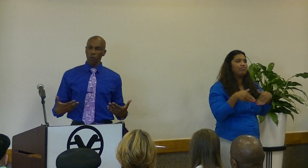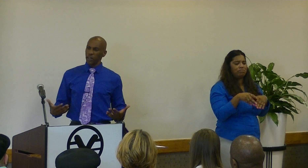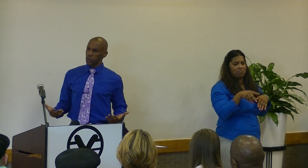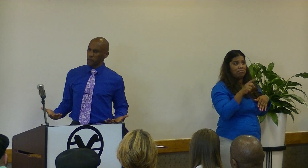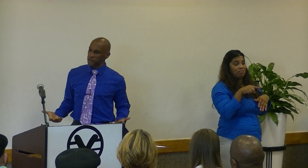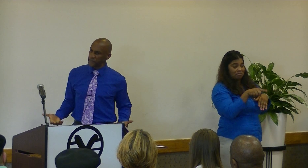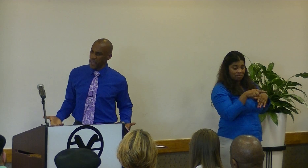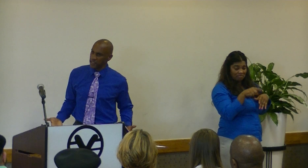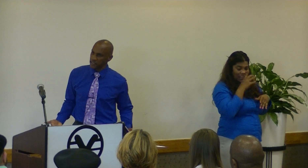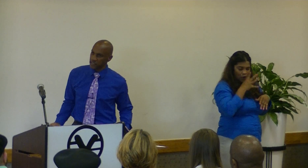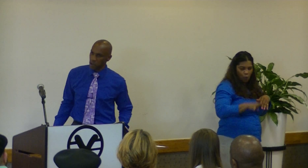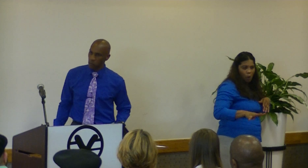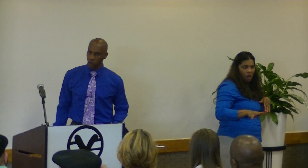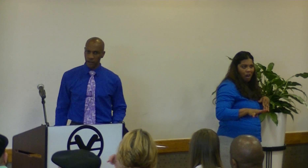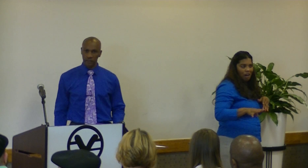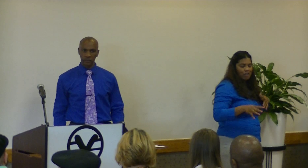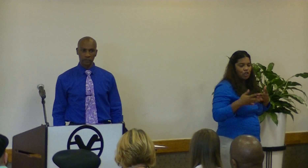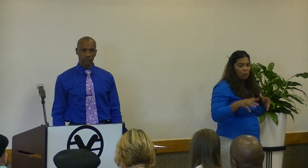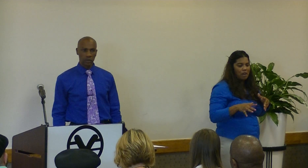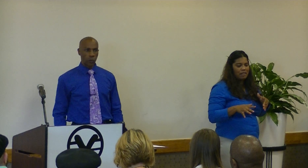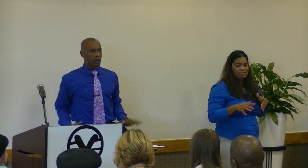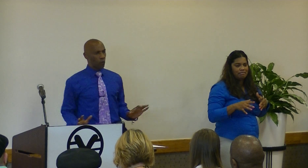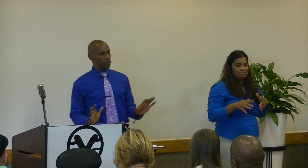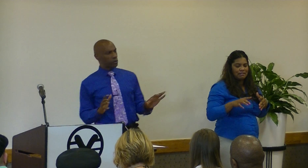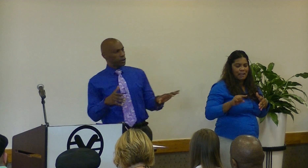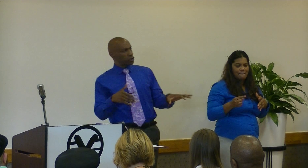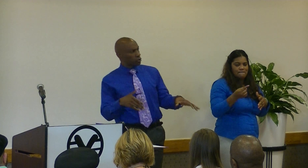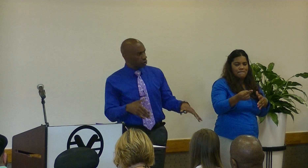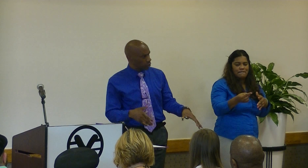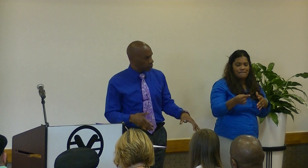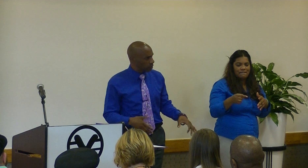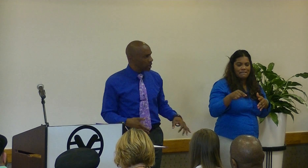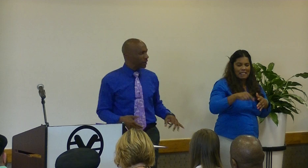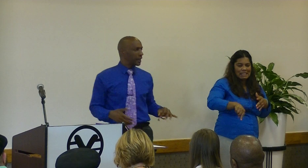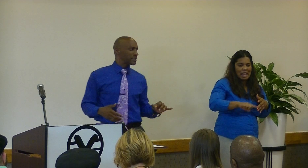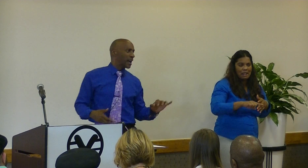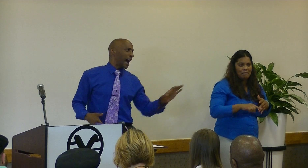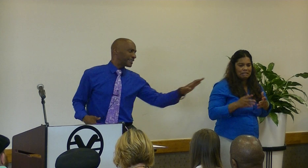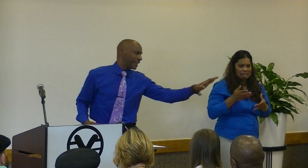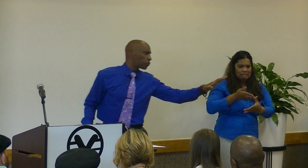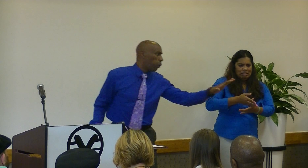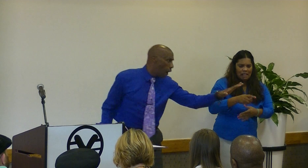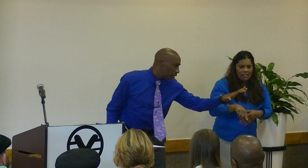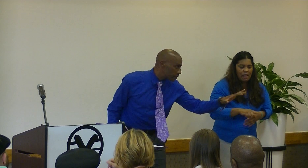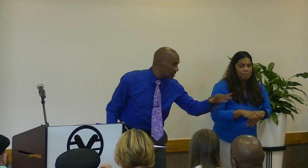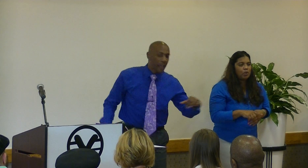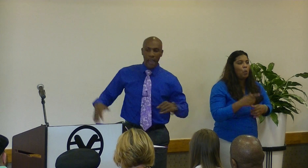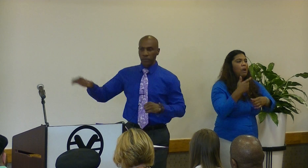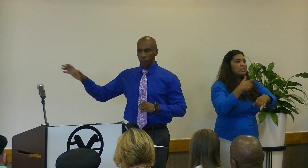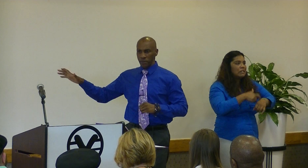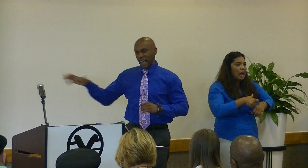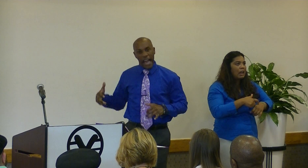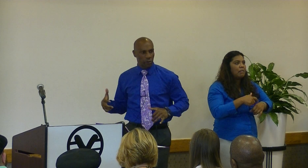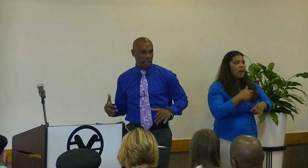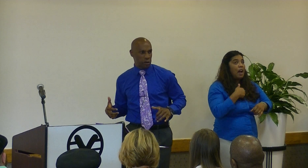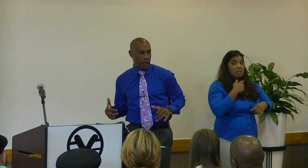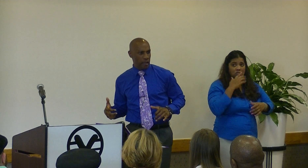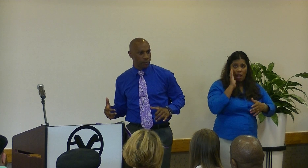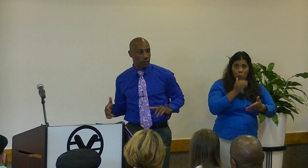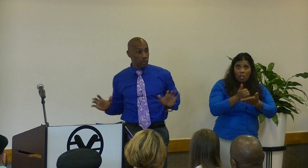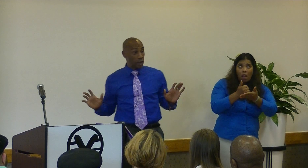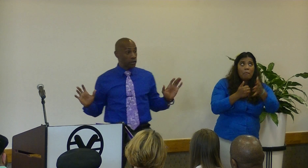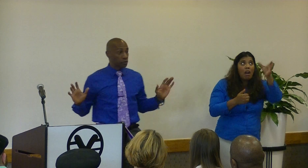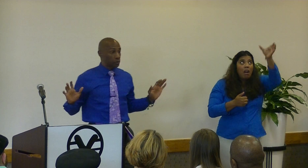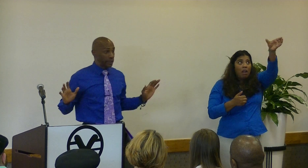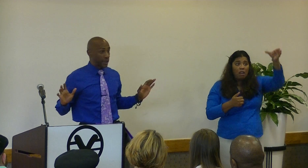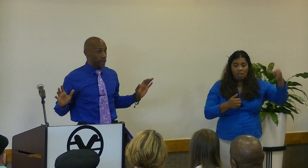Because we don't want to offend someone. We don't want to intrude, because I did it once, and the woman said, I don't need your